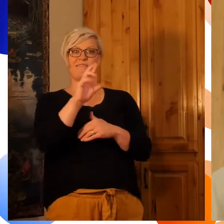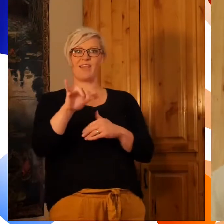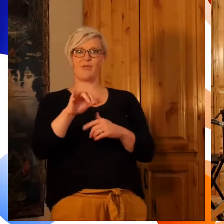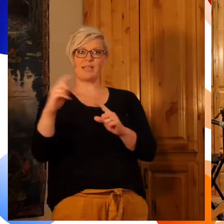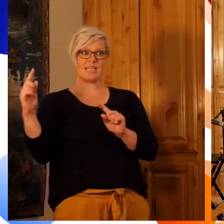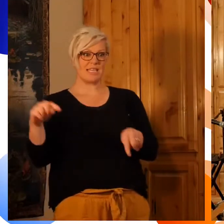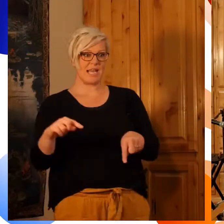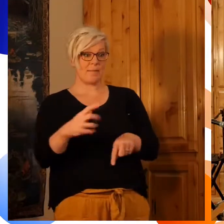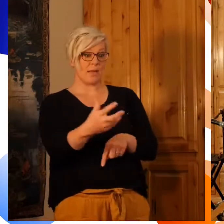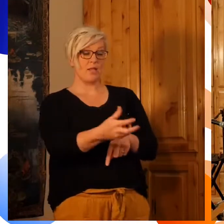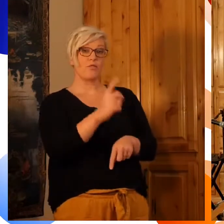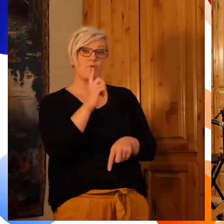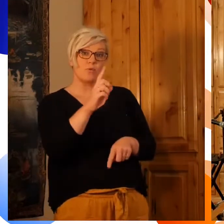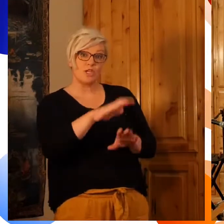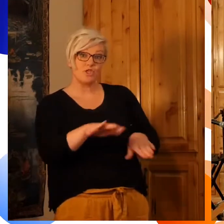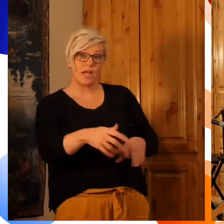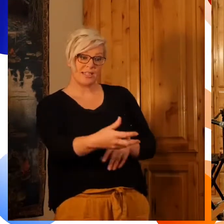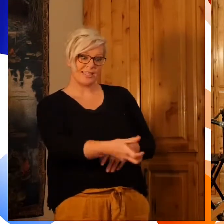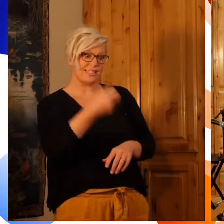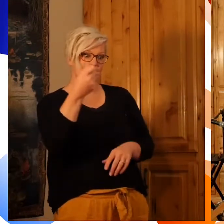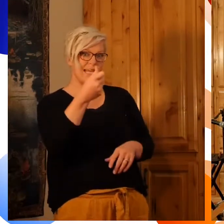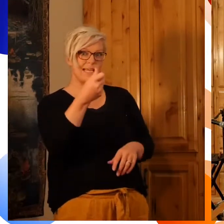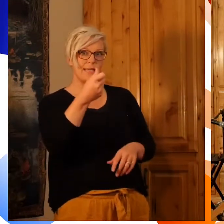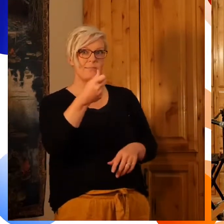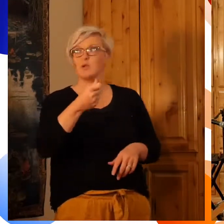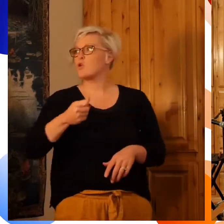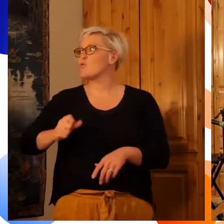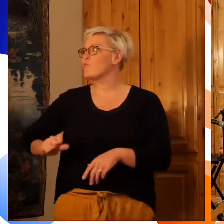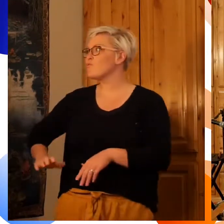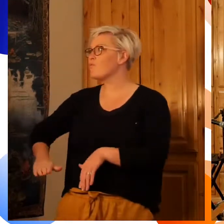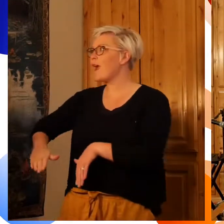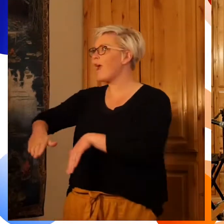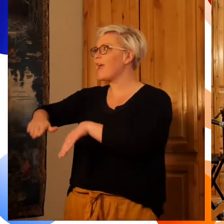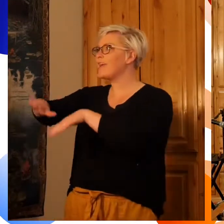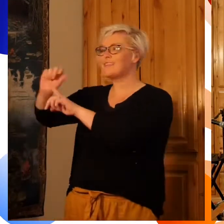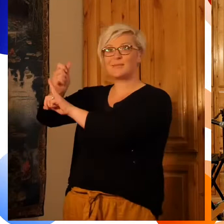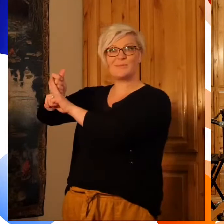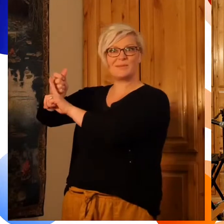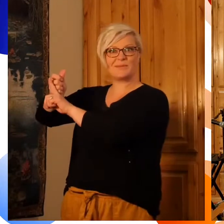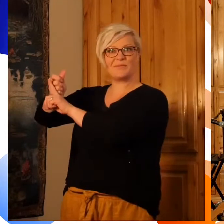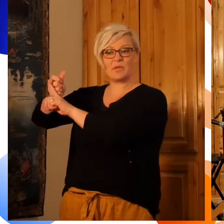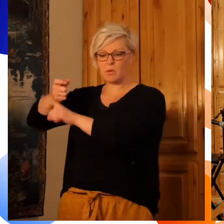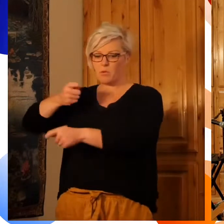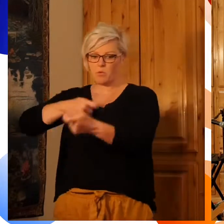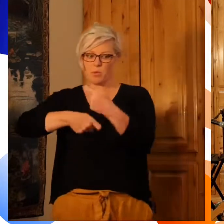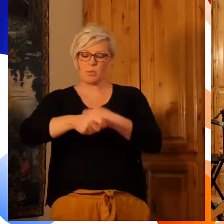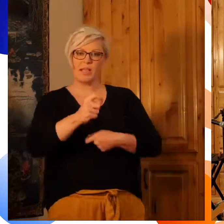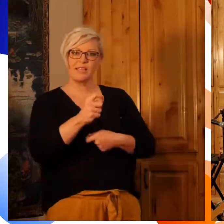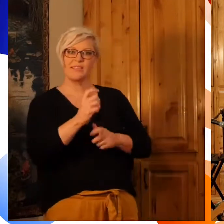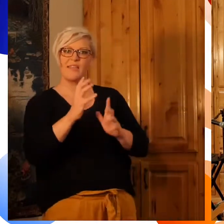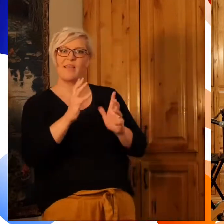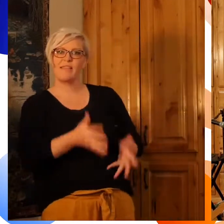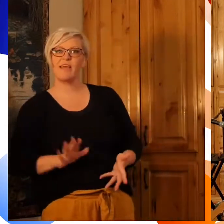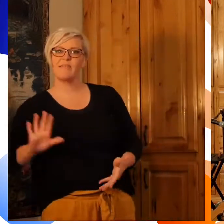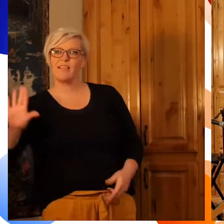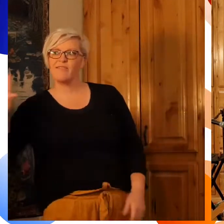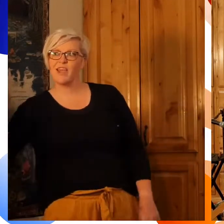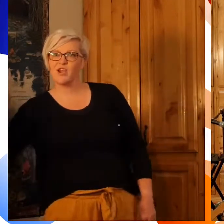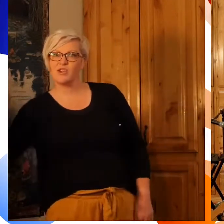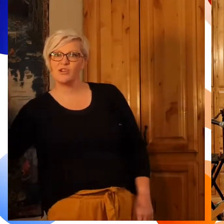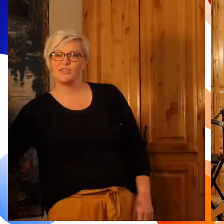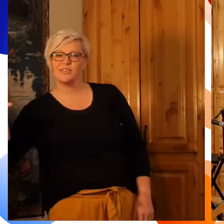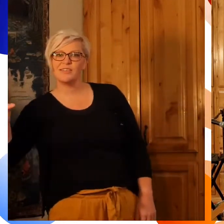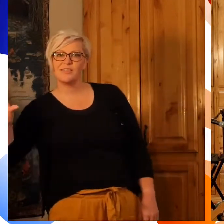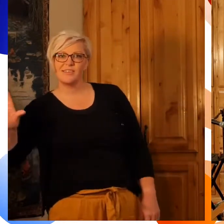away and raised it as their own, and in its place, they left one of their own, a changeling from the